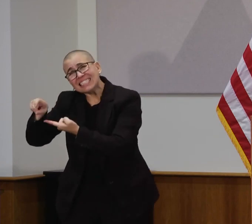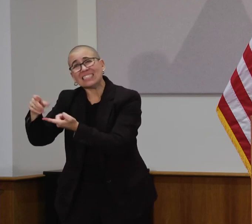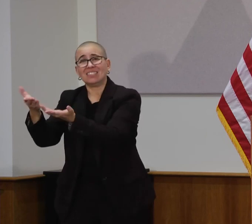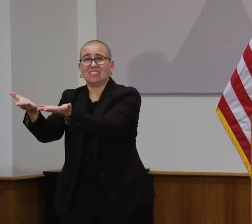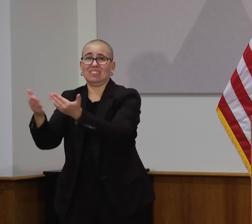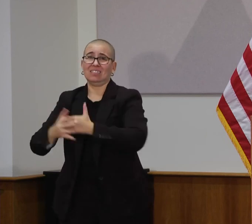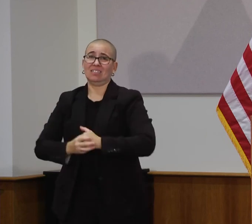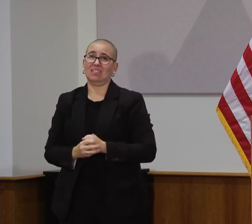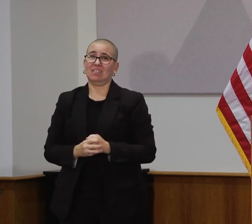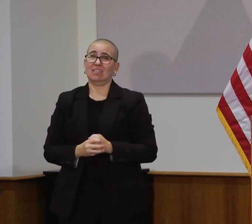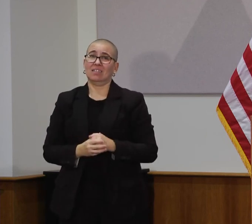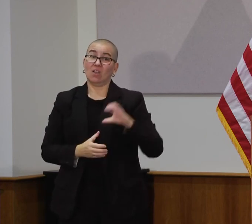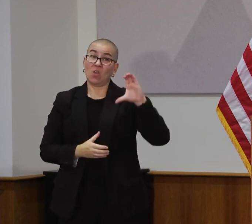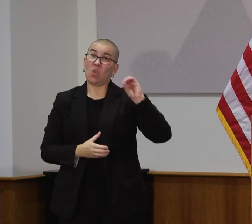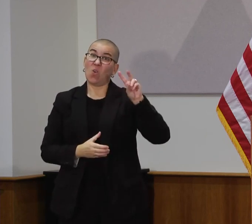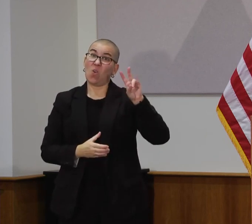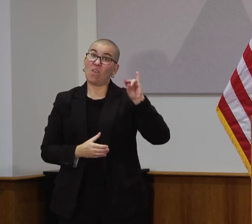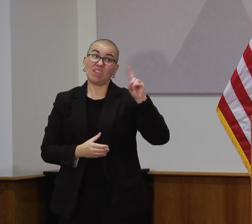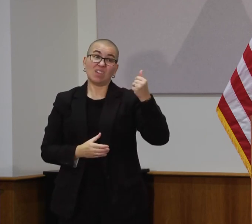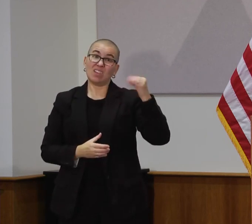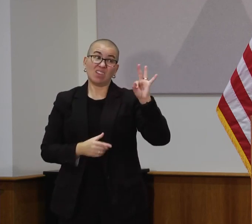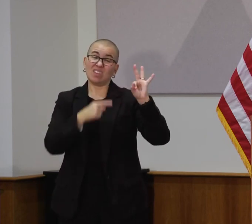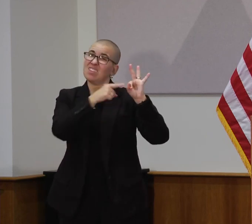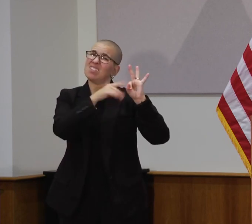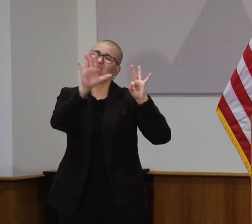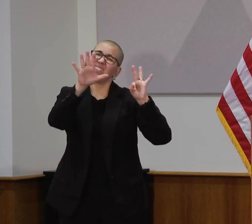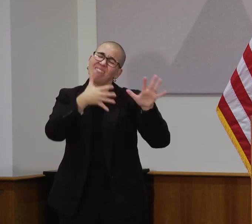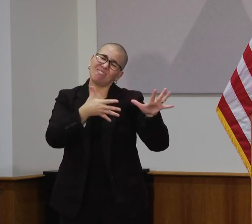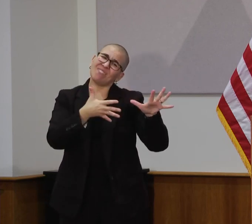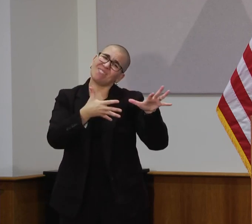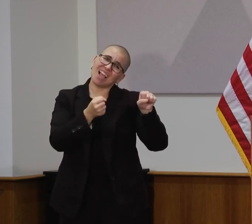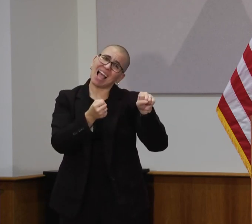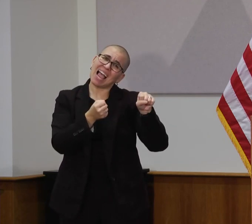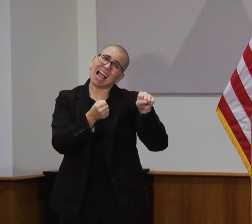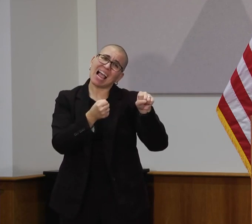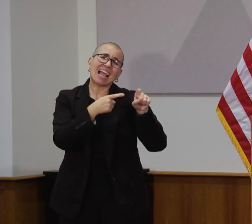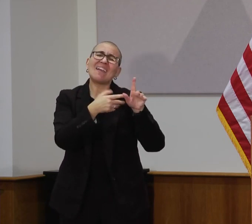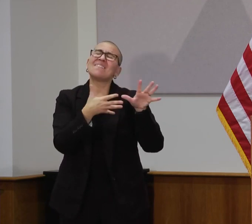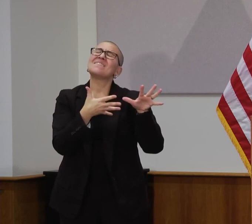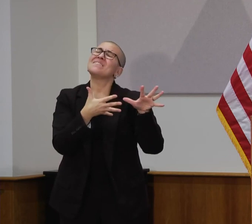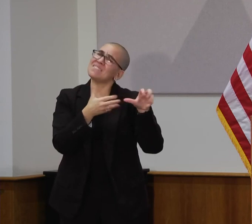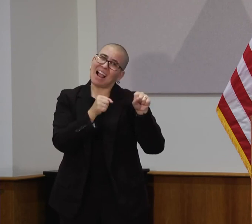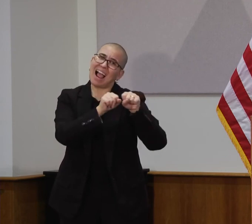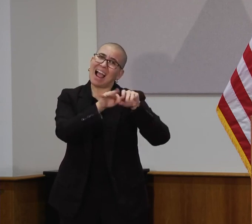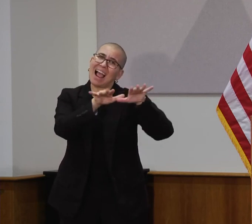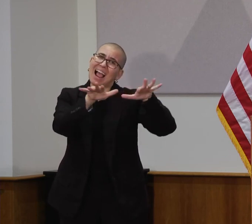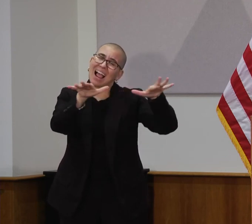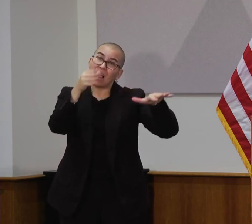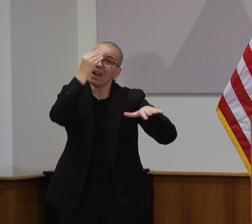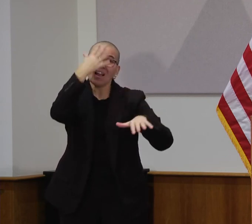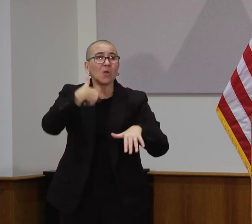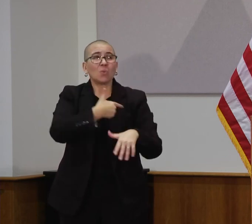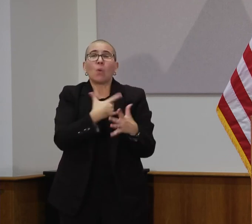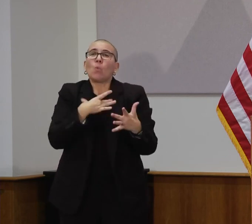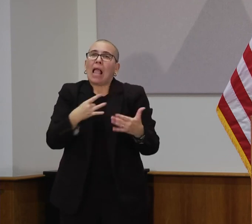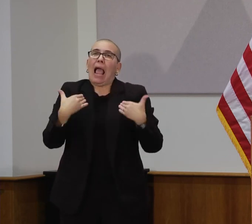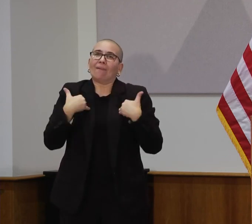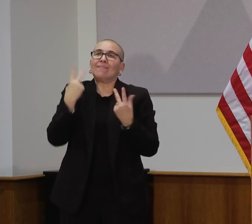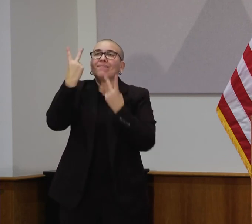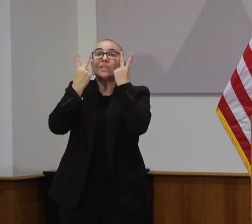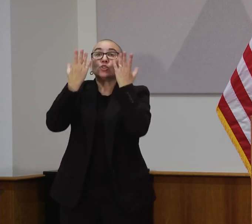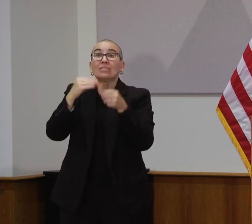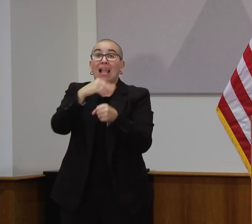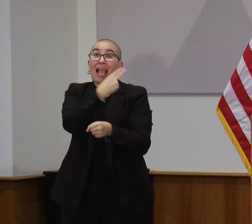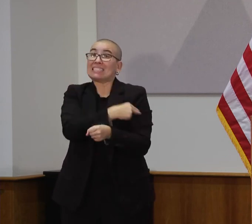this virus, we need further limitations on visitors into the hospitals. We need supplies of PPE to be available